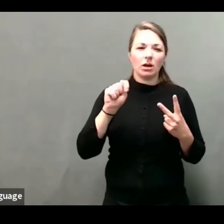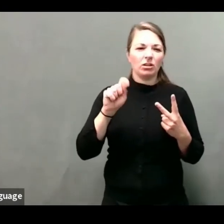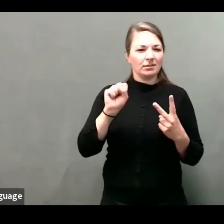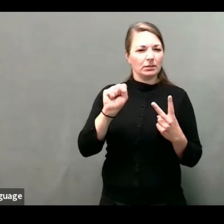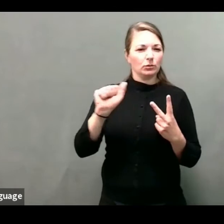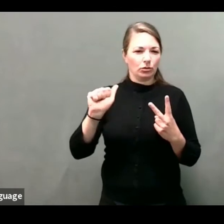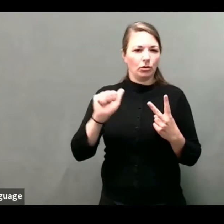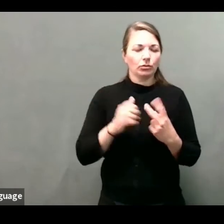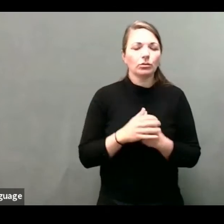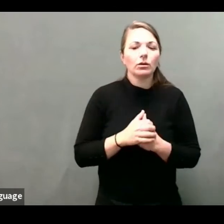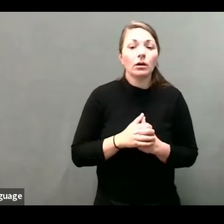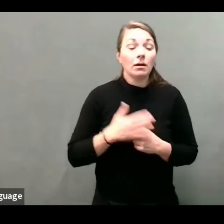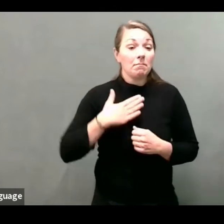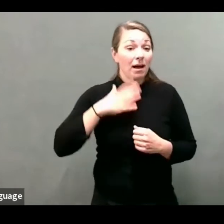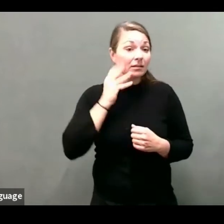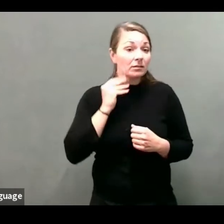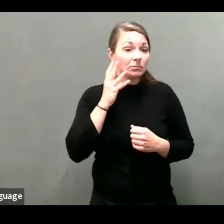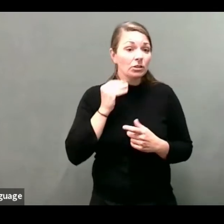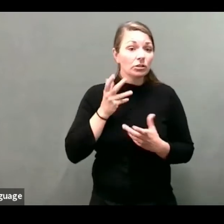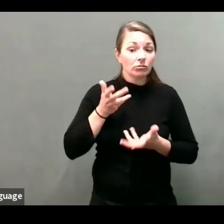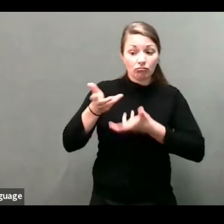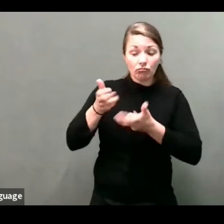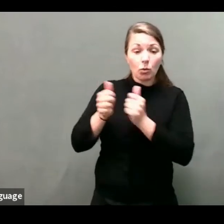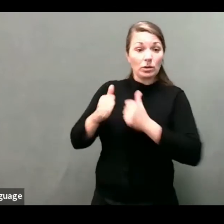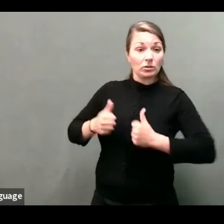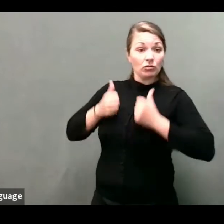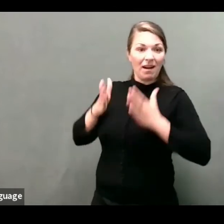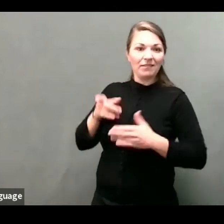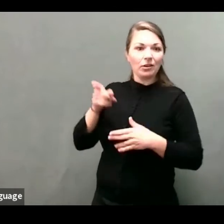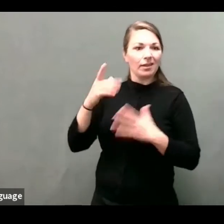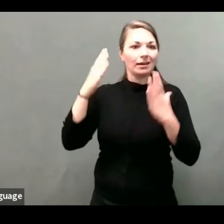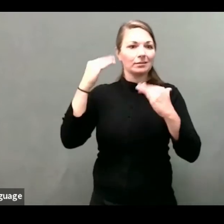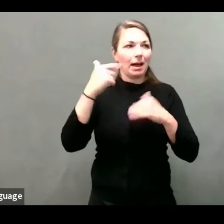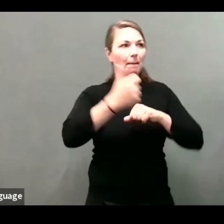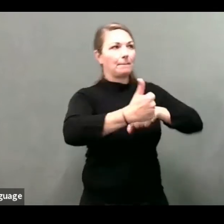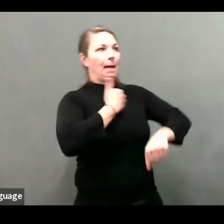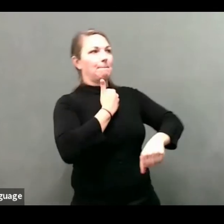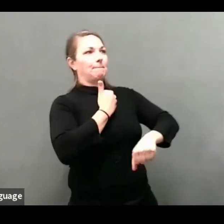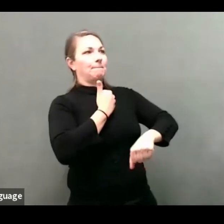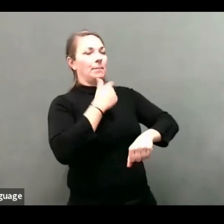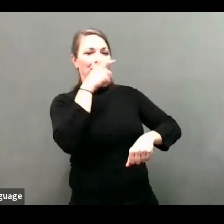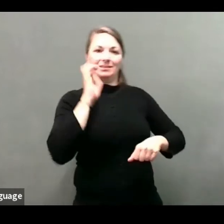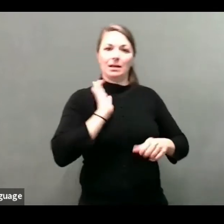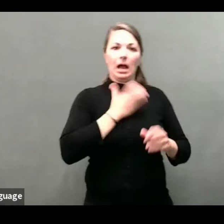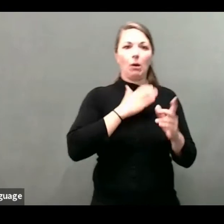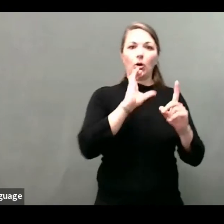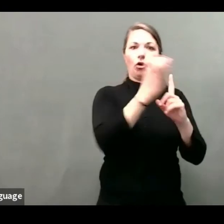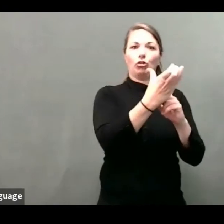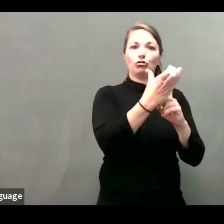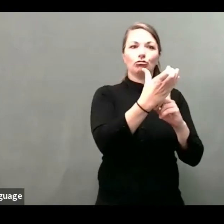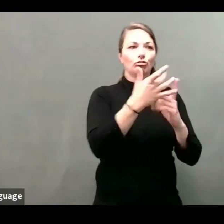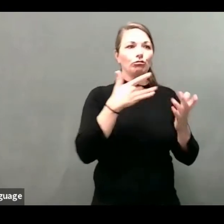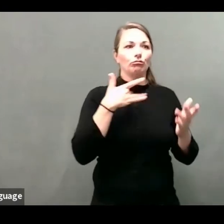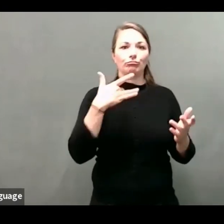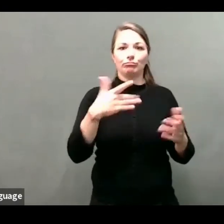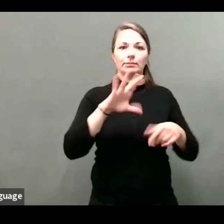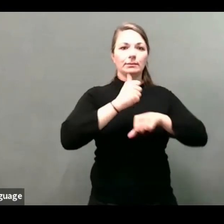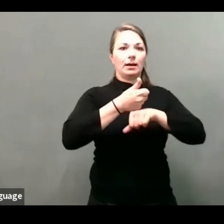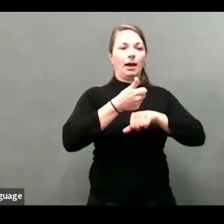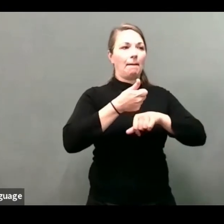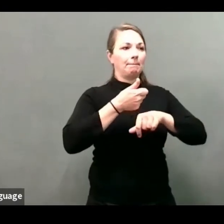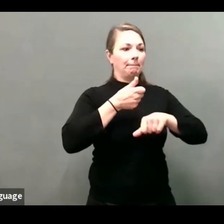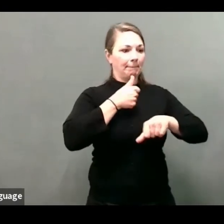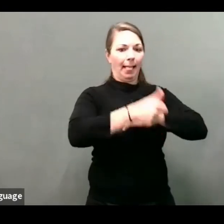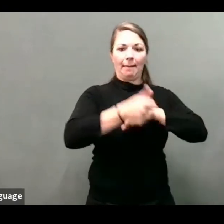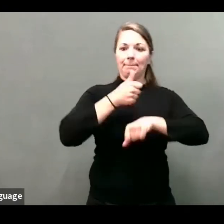in my experience working with survivors, they expect to be blamed because our culture sets the blame up in that way. So questions about